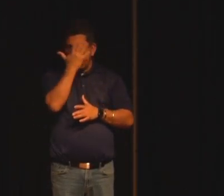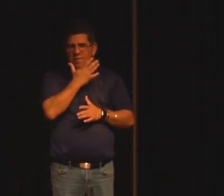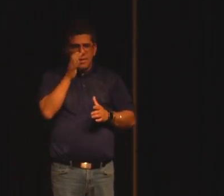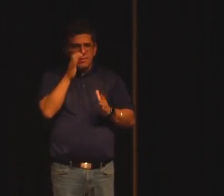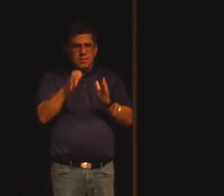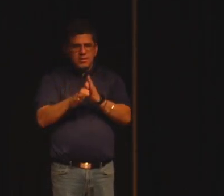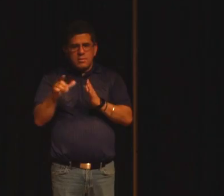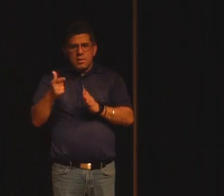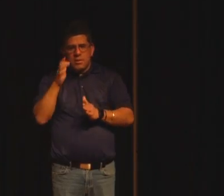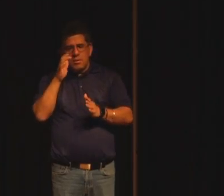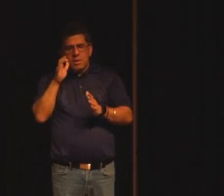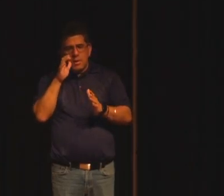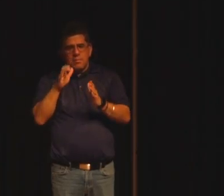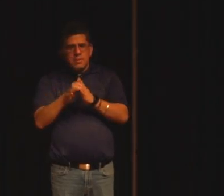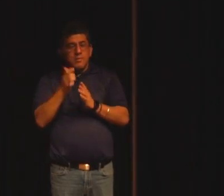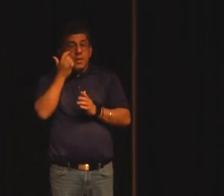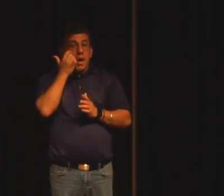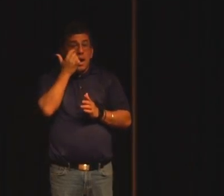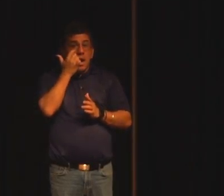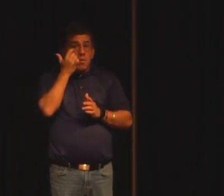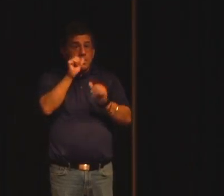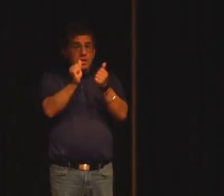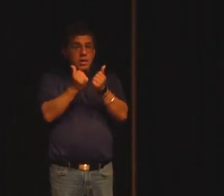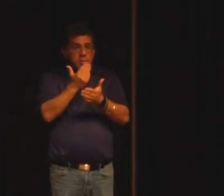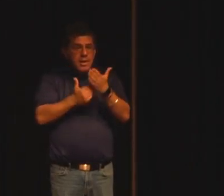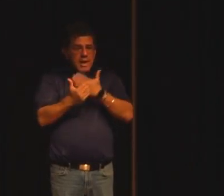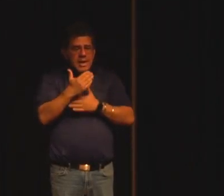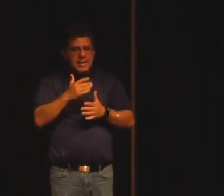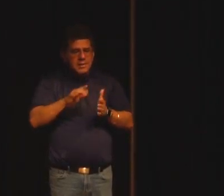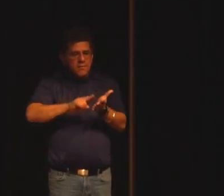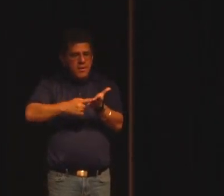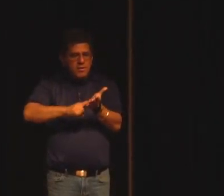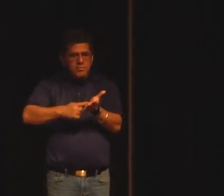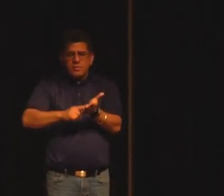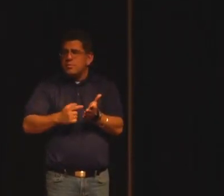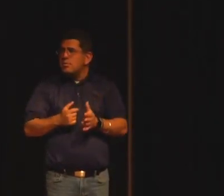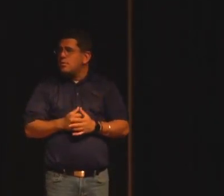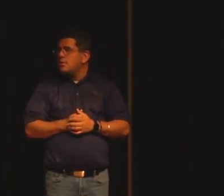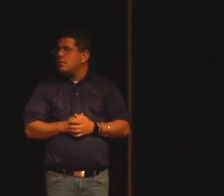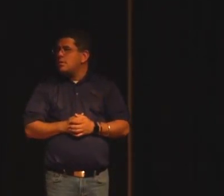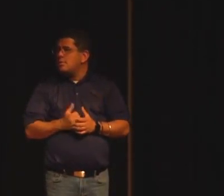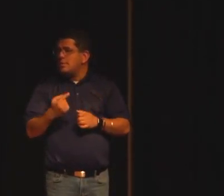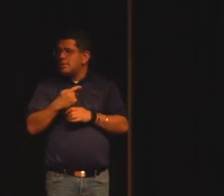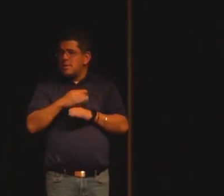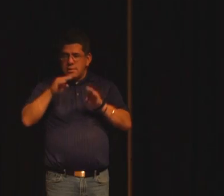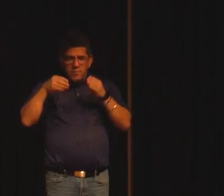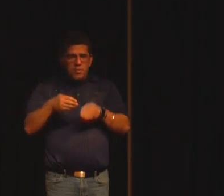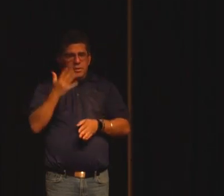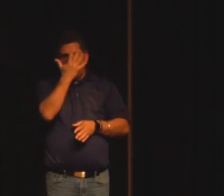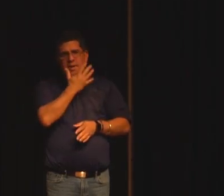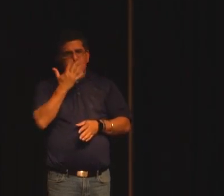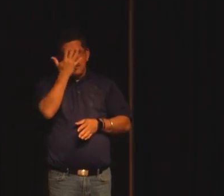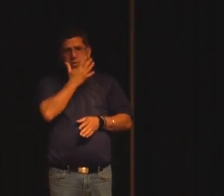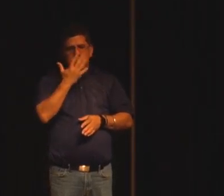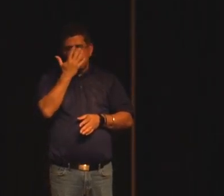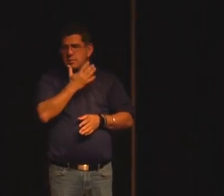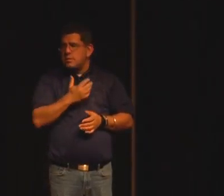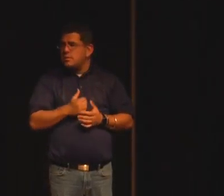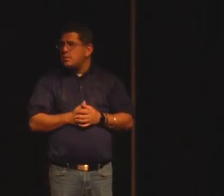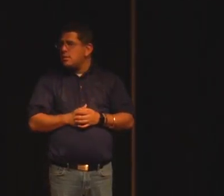and other images of the iris and the shape of the hand and fingerprints and the like. But today's talk is focused on faces.